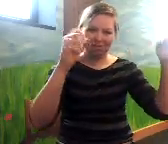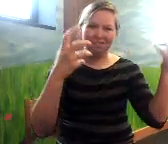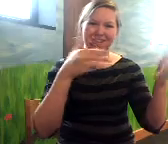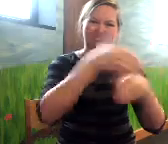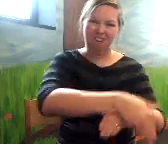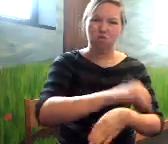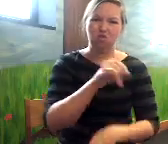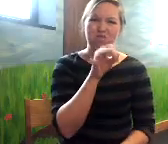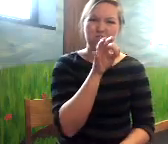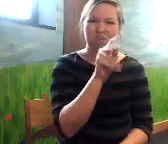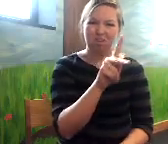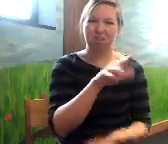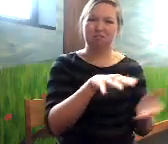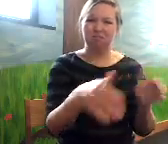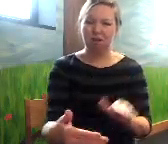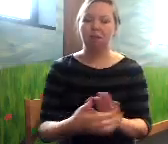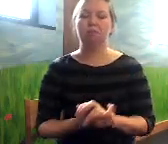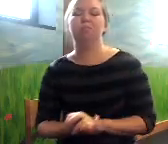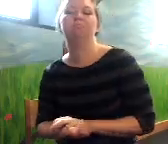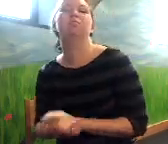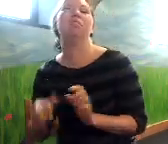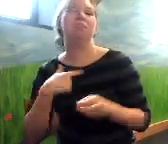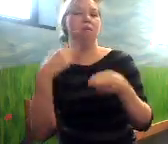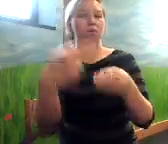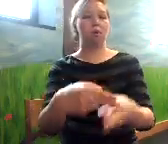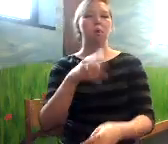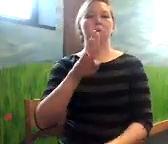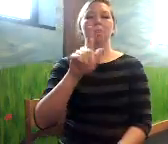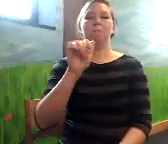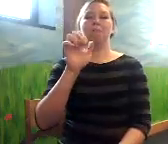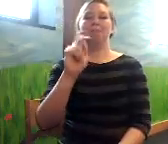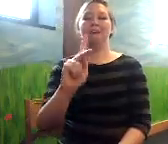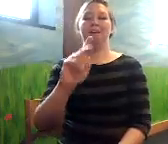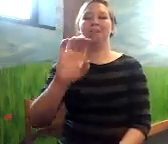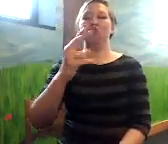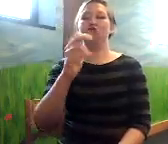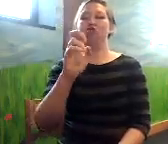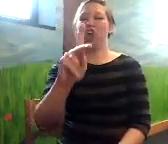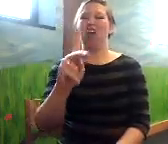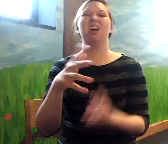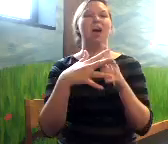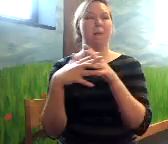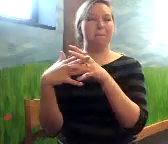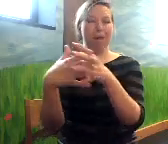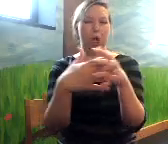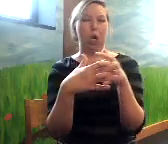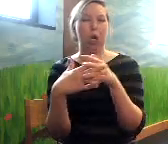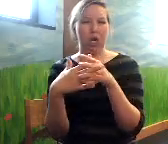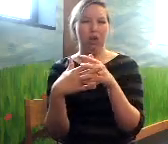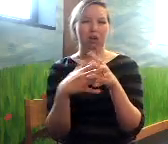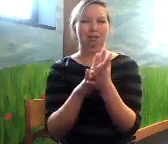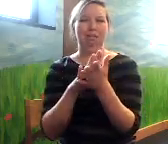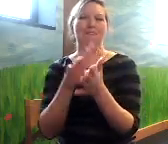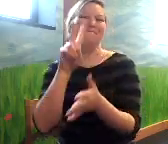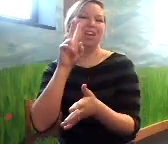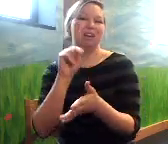where Johnson goes before Congress and says, I want this nation, I need you, Congress,